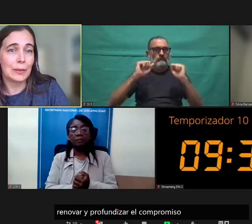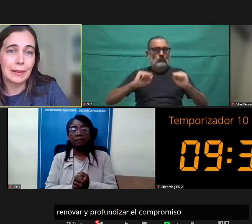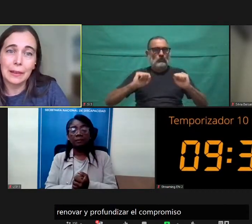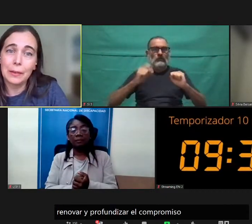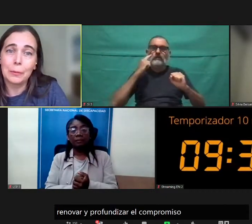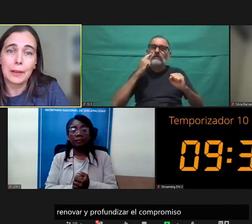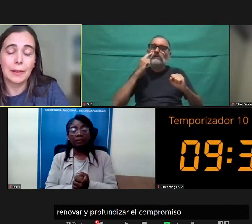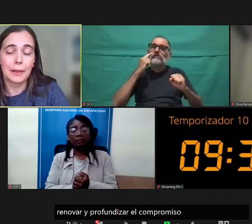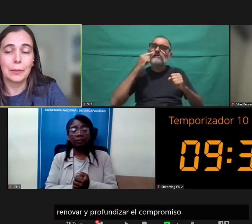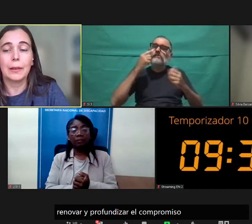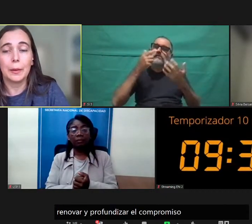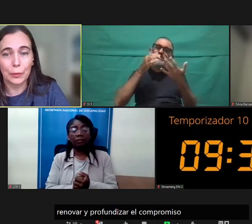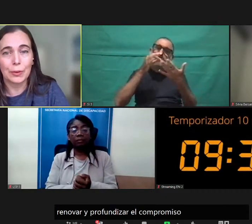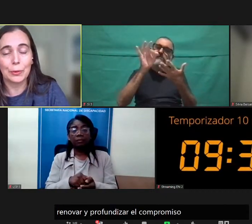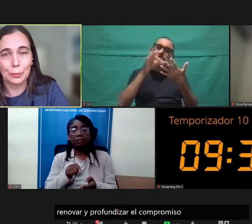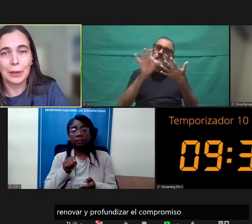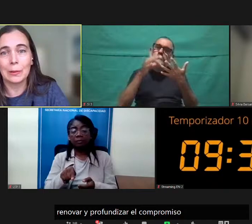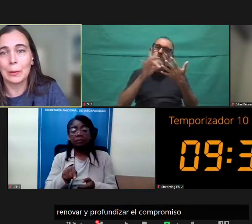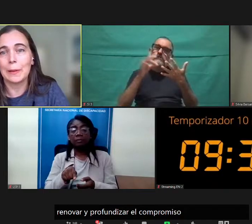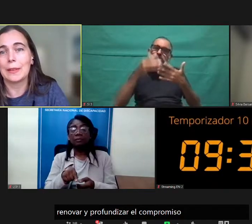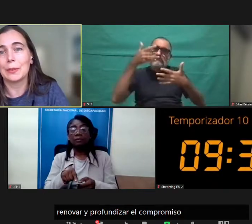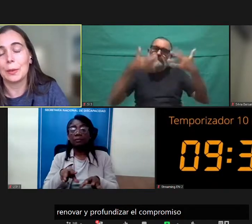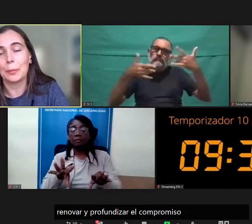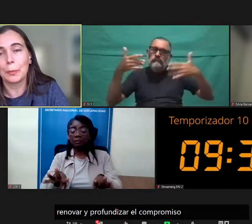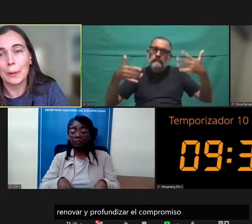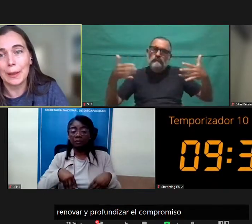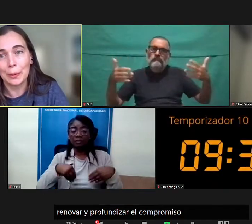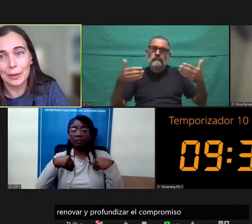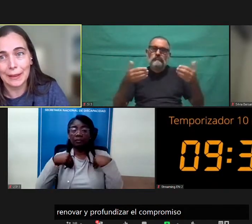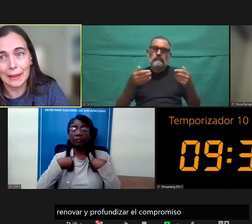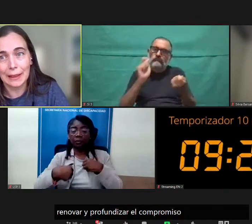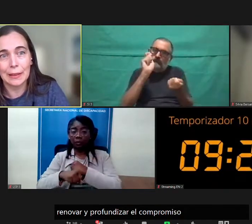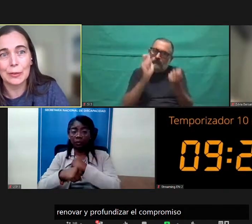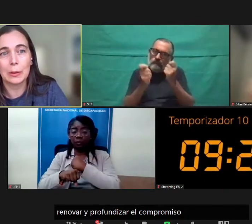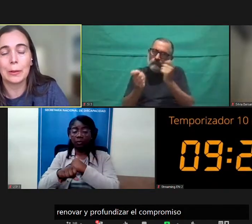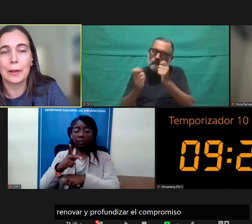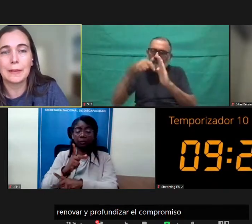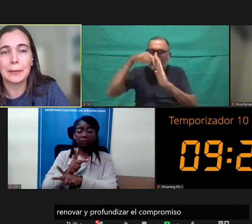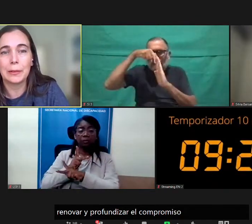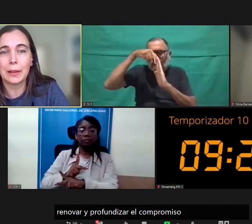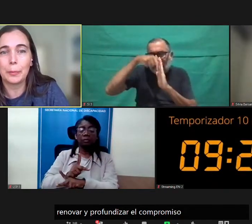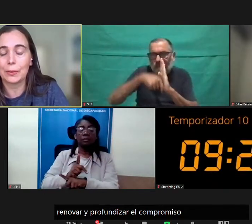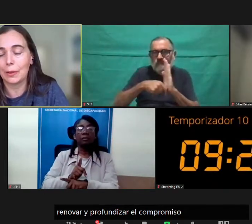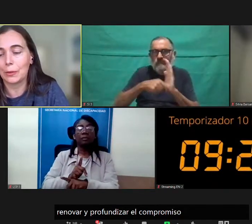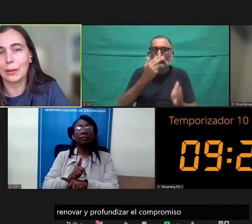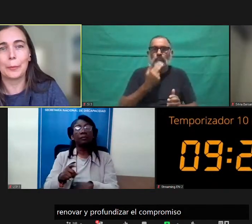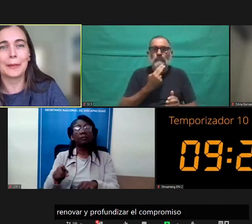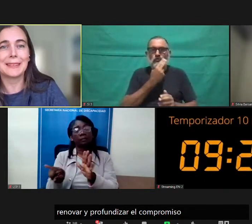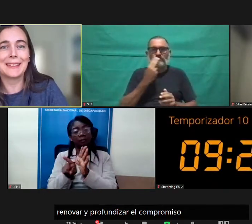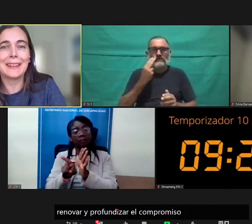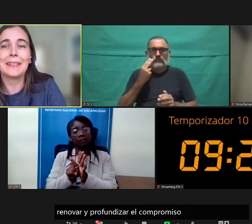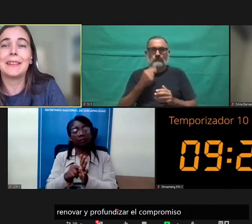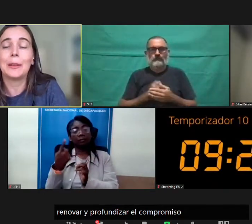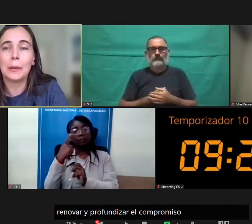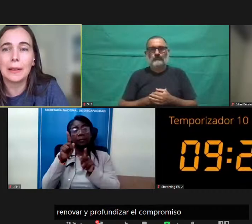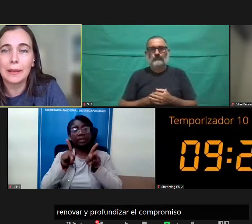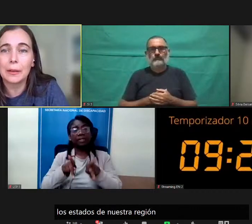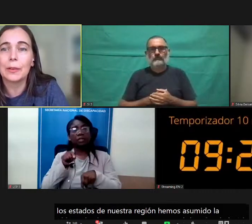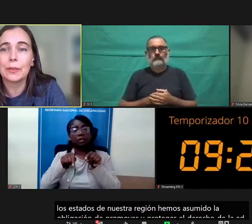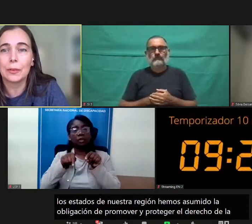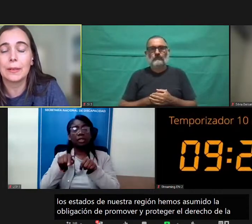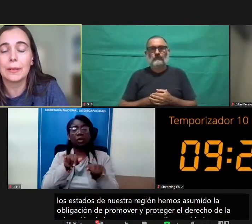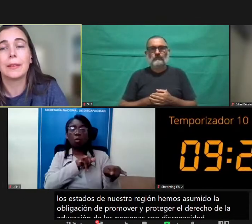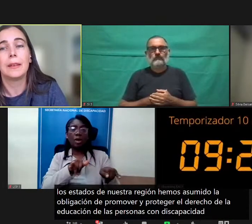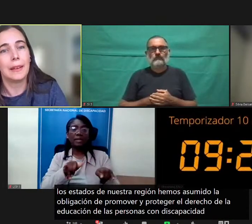commitments ahead the states and the region have taken the protection